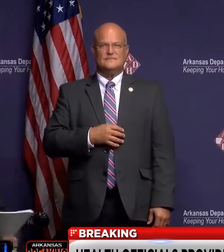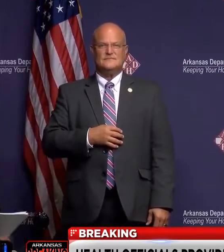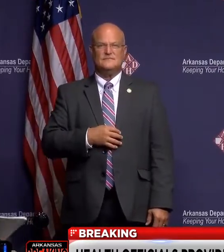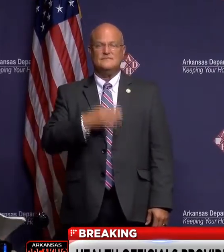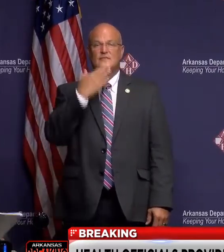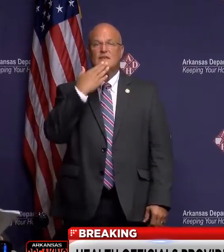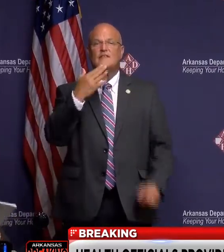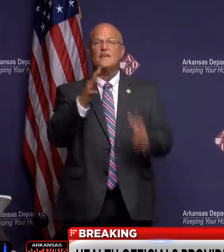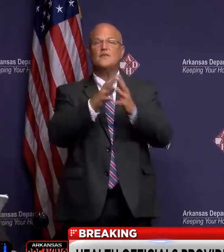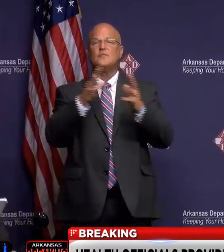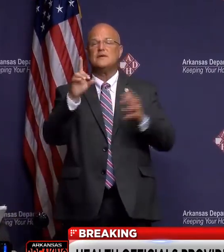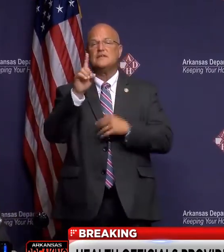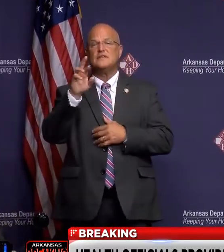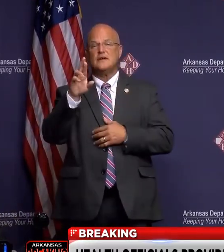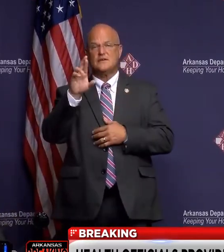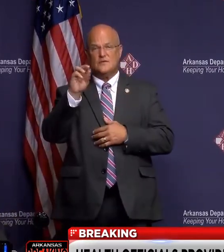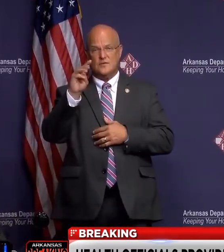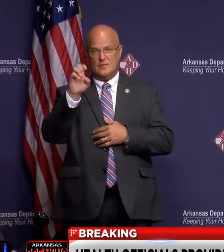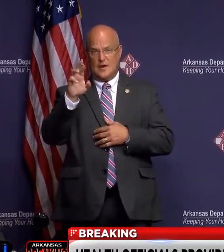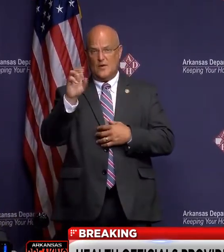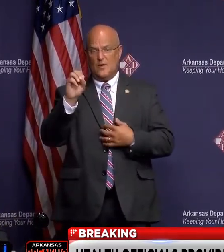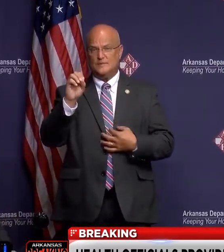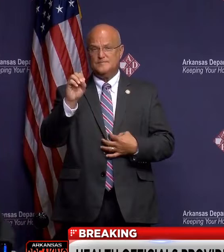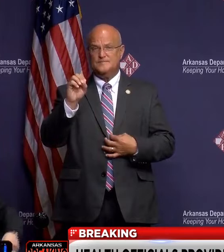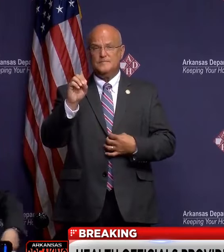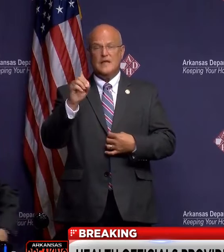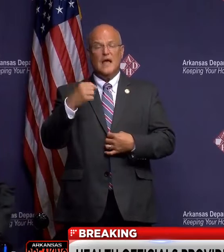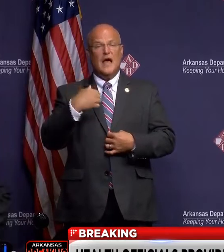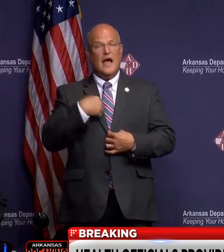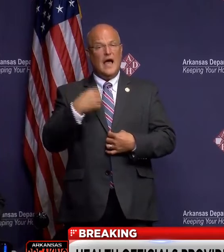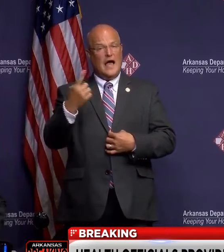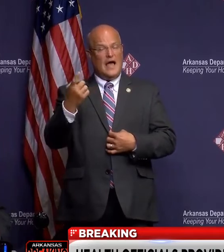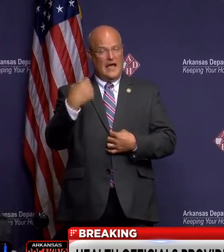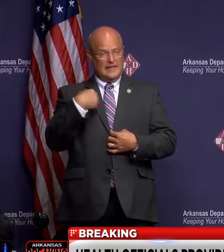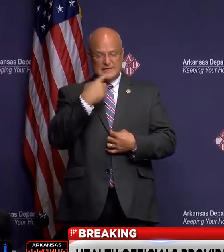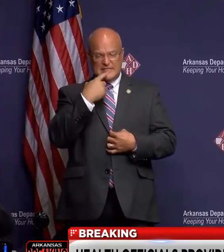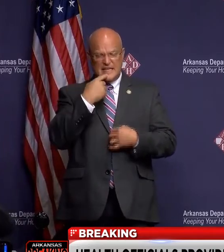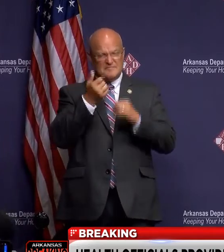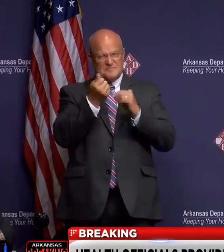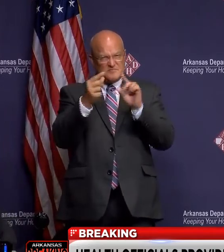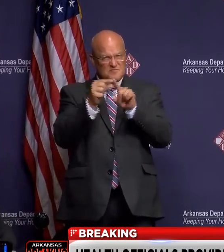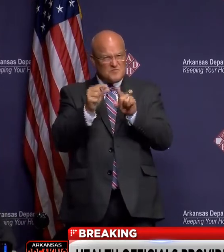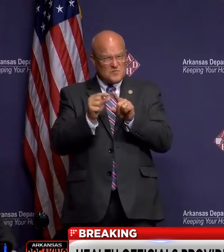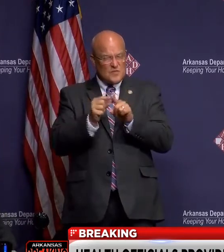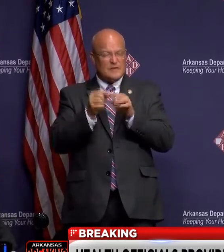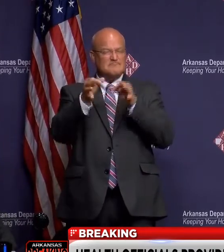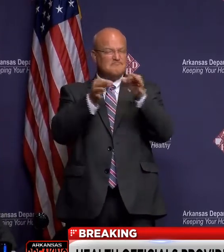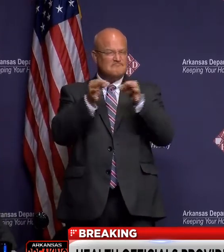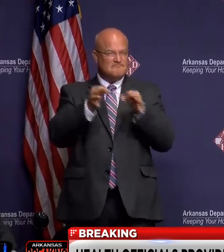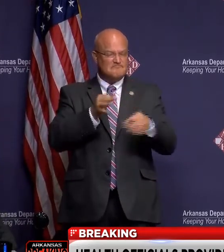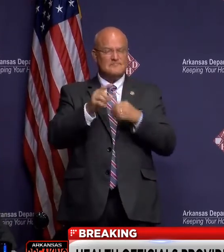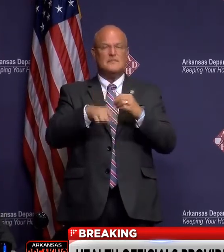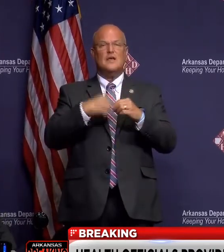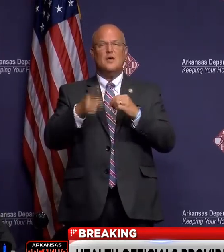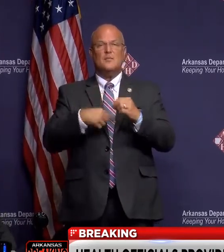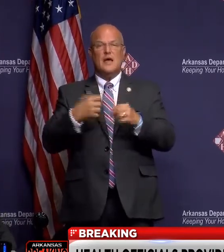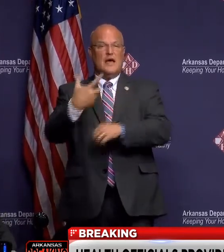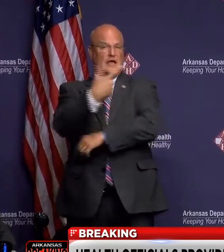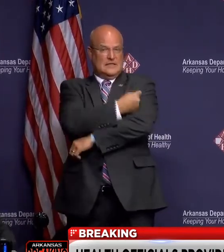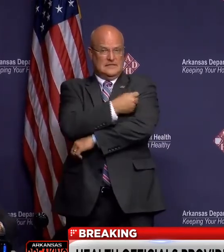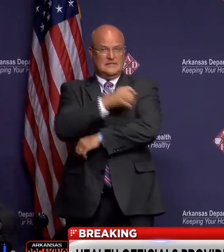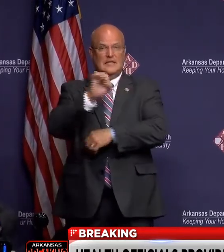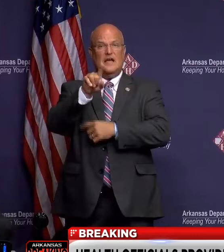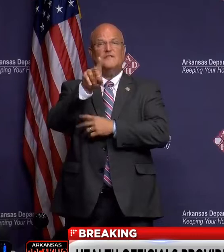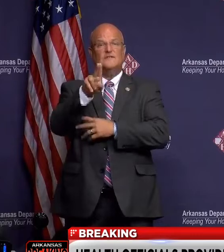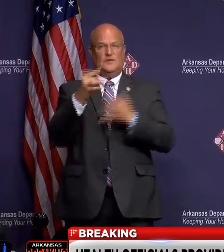Thank you very much, Dr. Romero. I've been asked to say a few words to give some thought about getting a flu